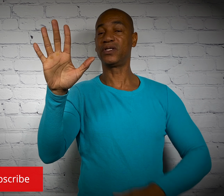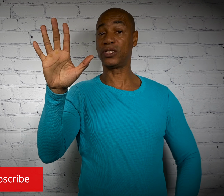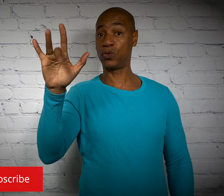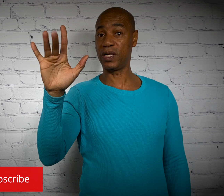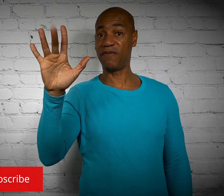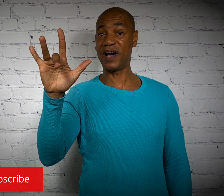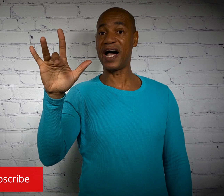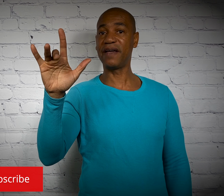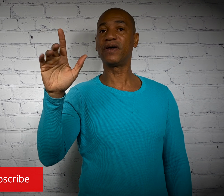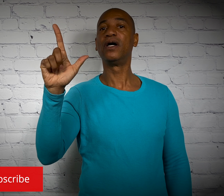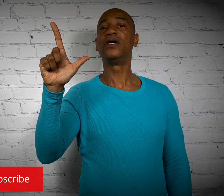that's 25,